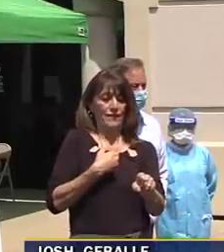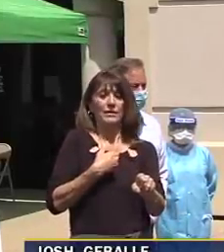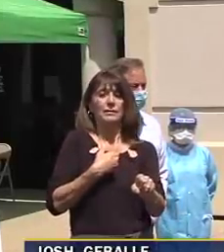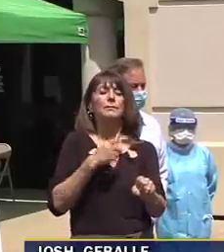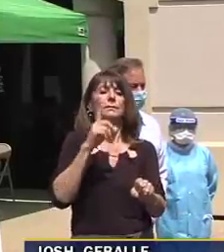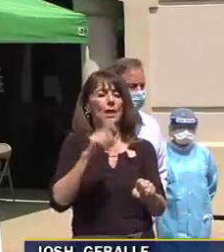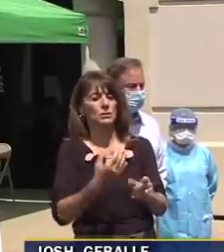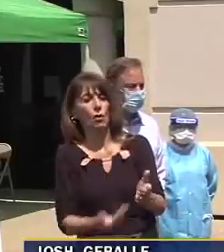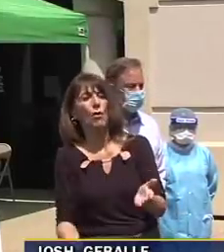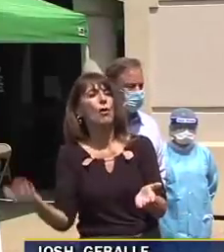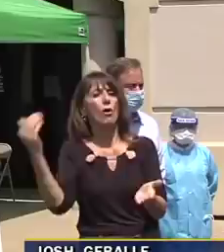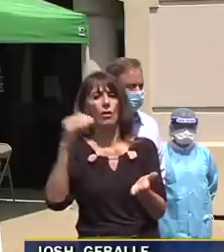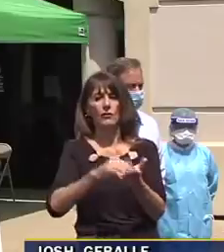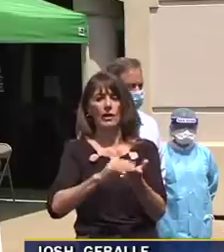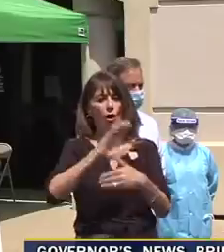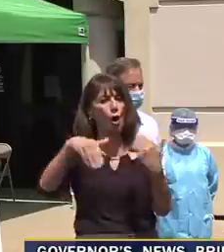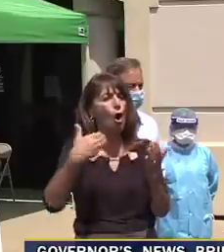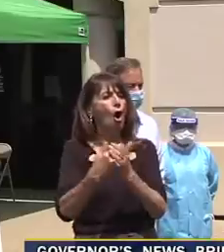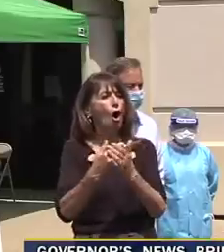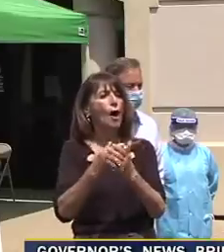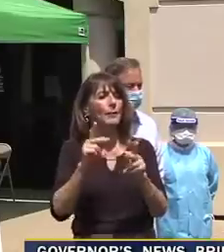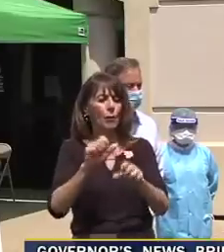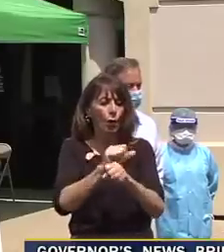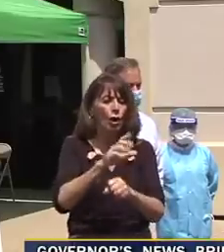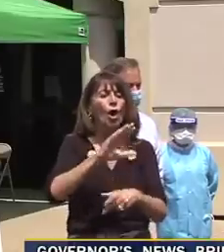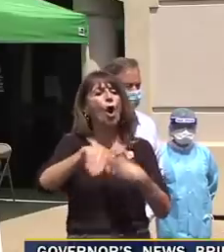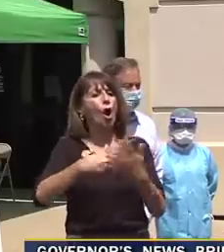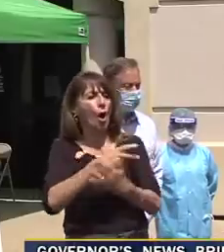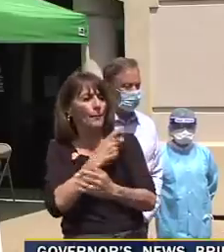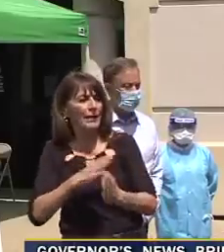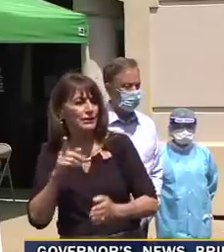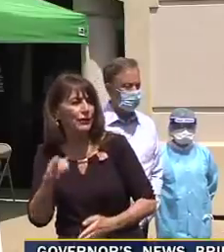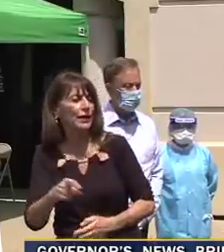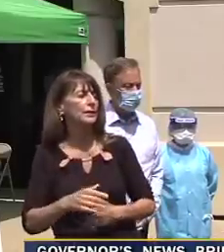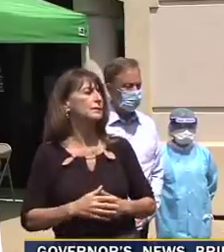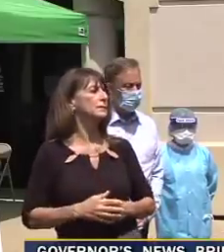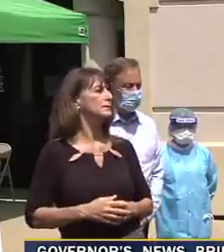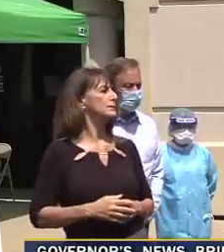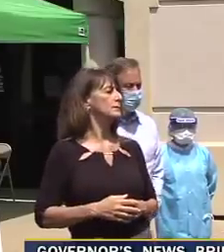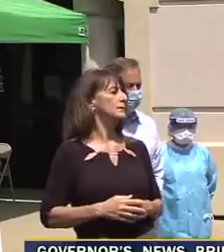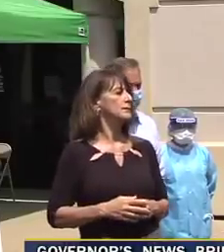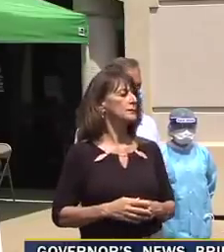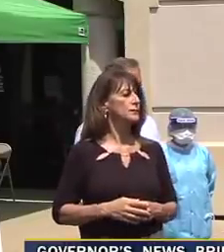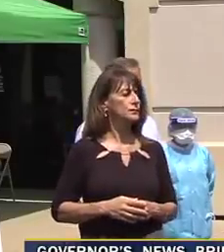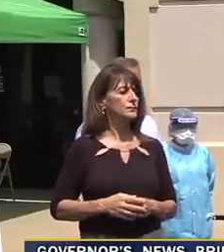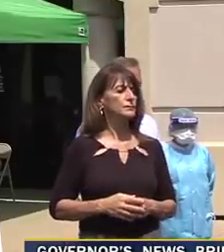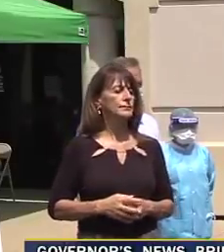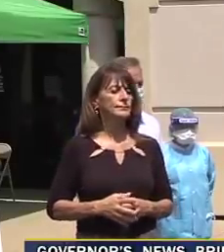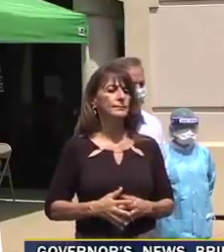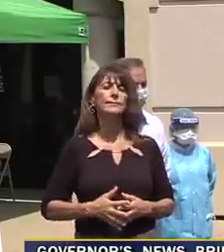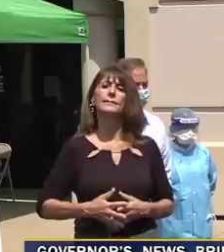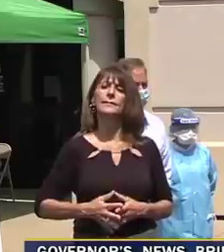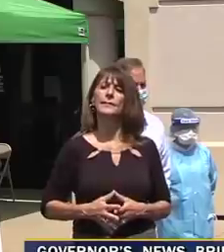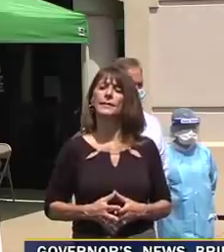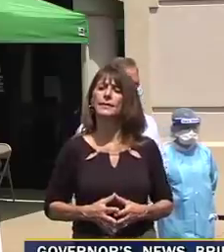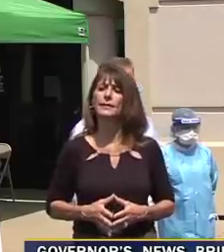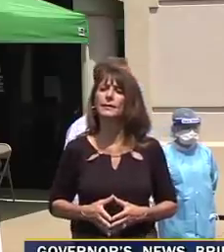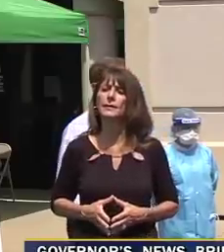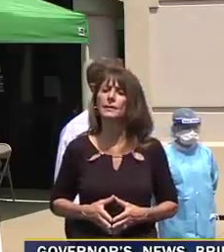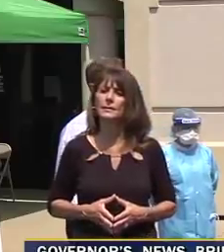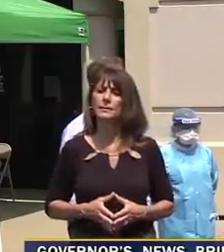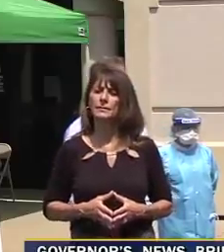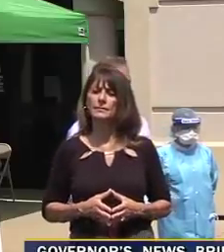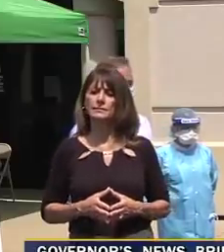whole regime resumes. So then you would have to. How many? The orders specified that the testing of